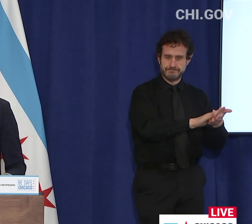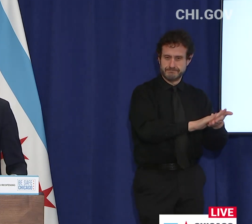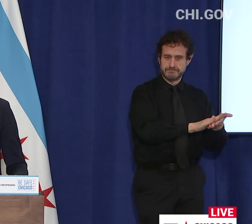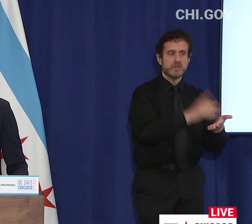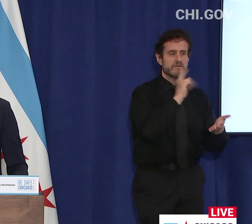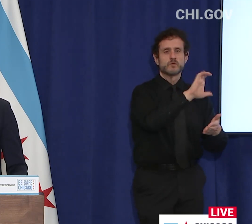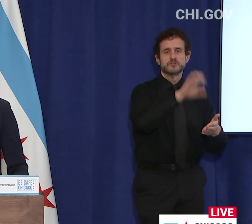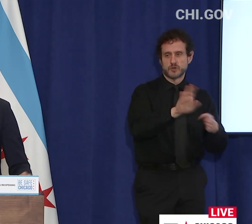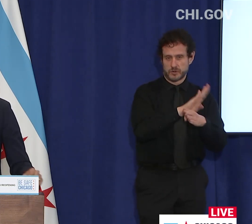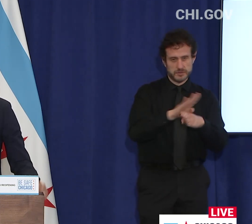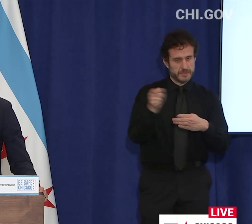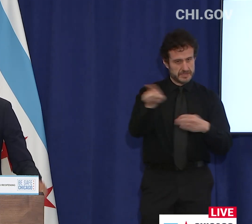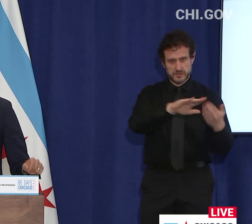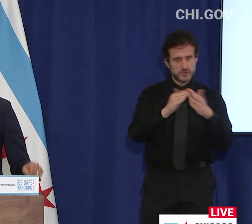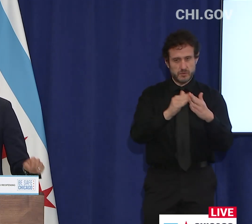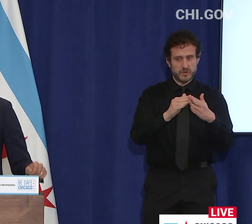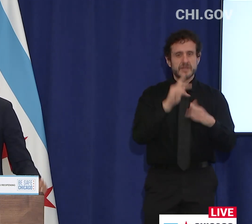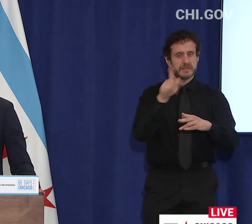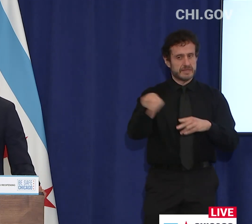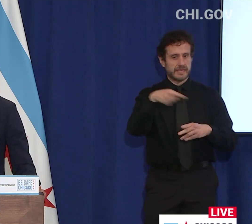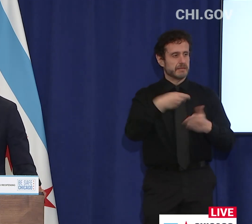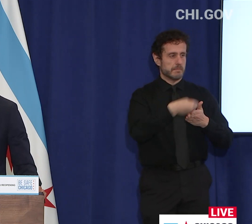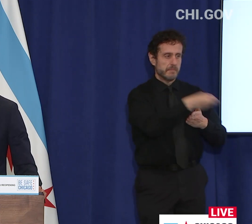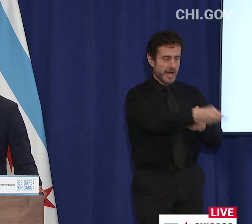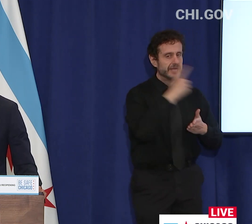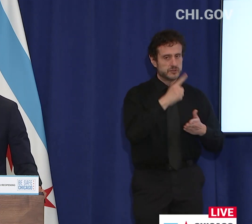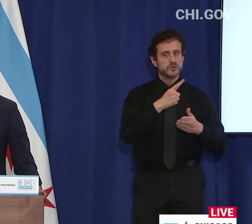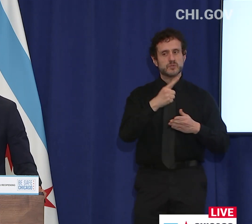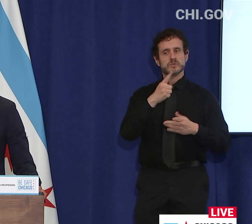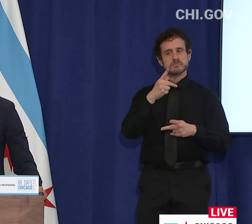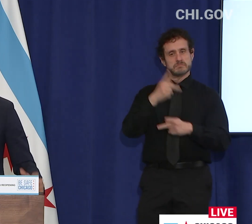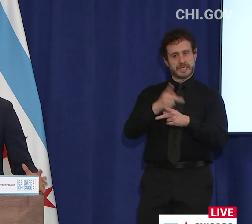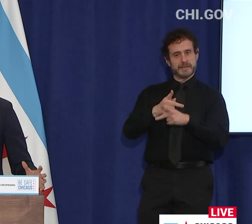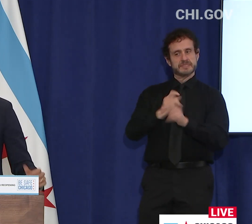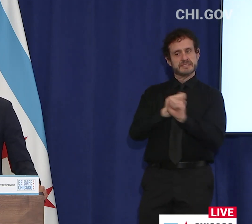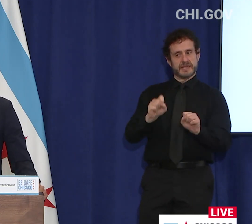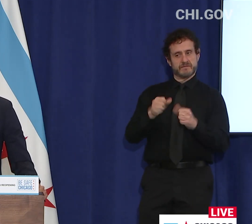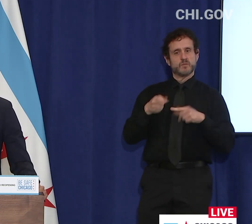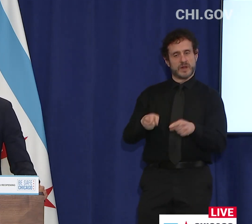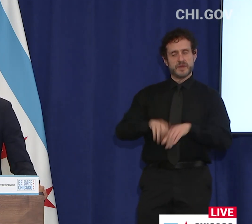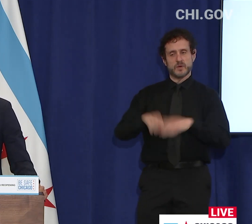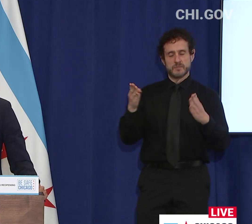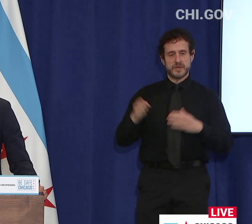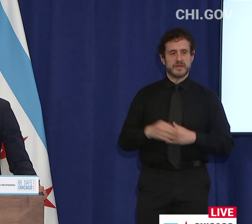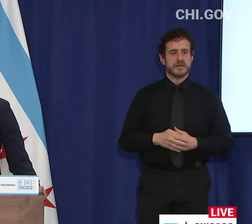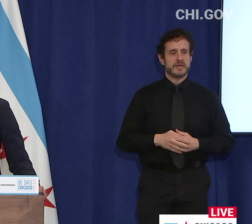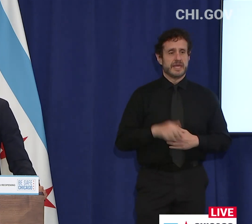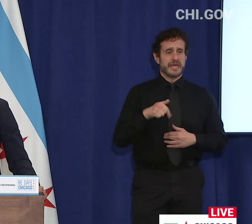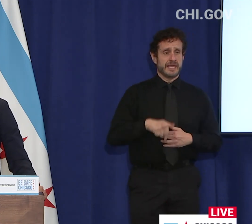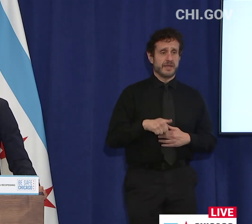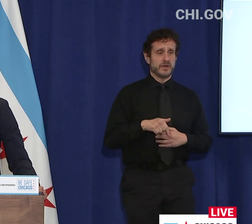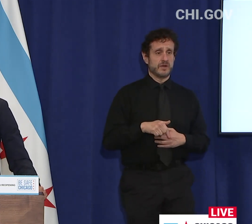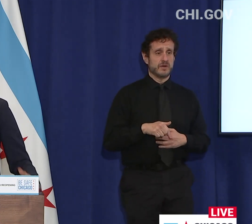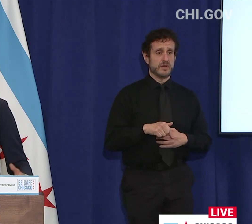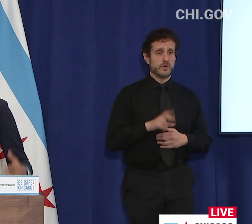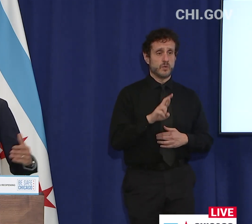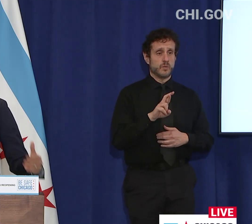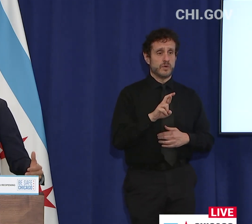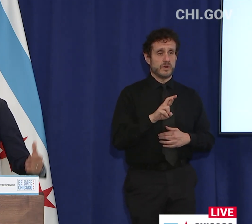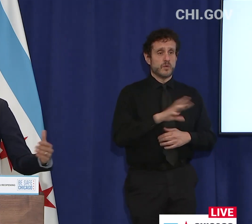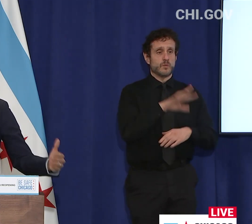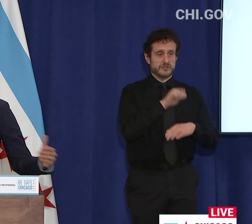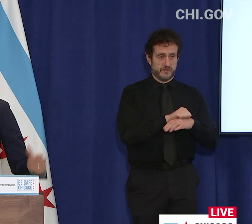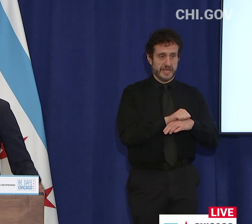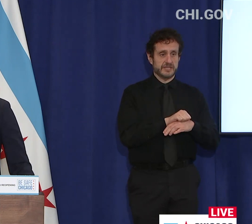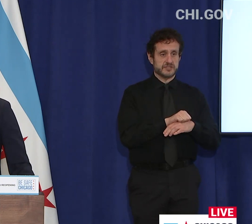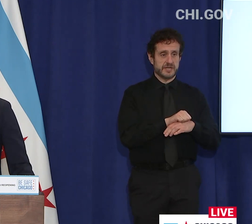Chicago's business community. And right here in downtown, reservation service Talk has historically allowed patrons to reserve